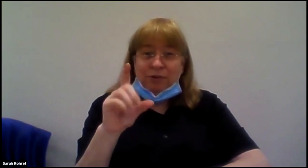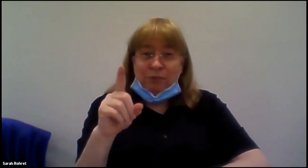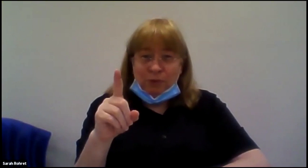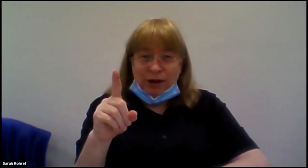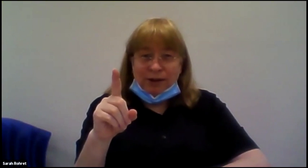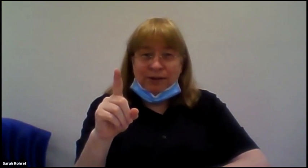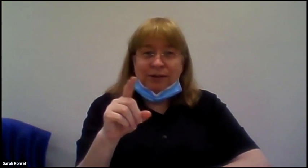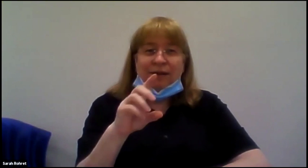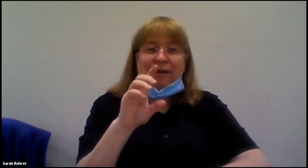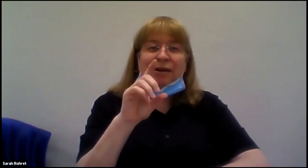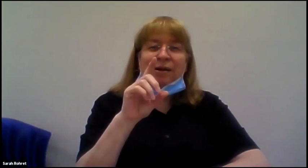101,